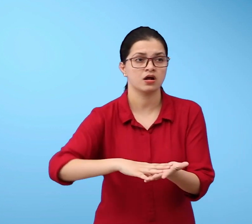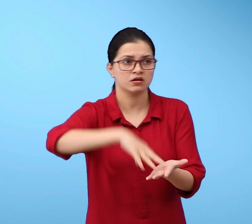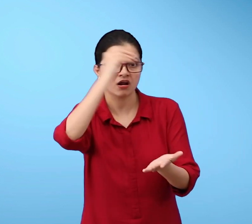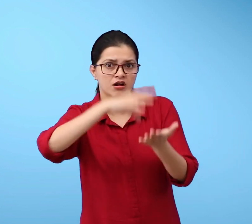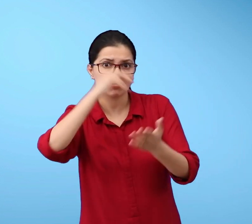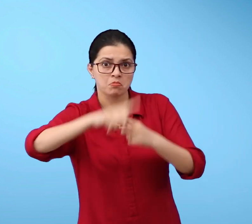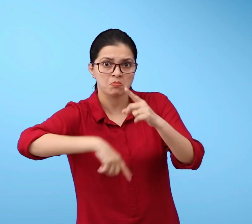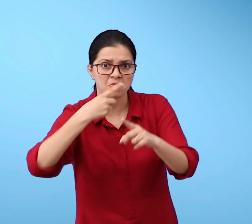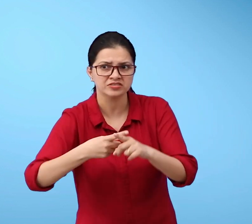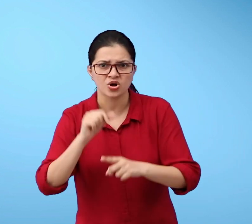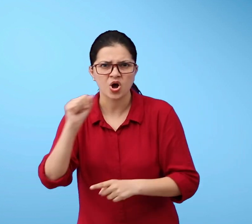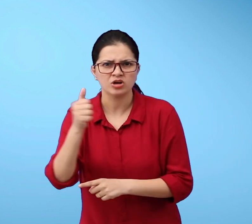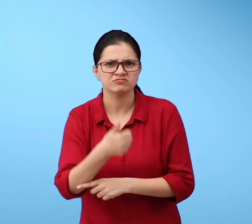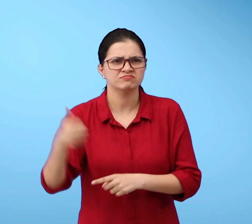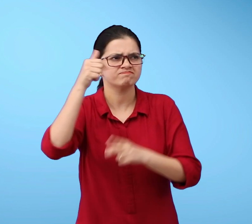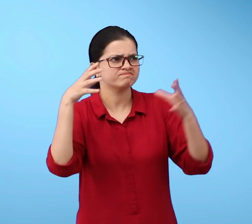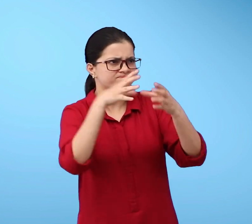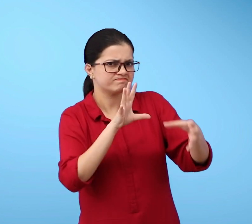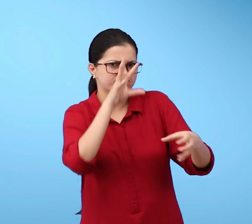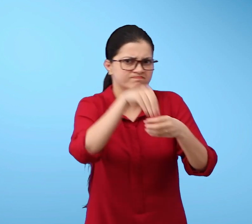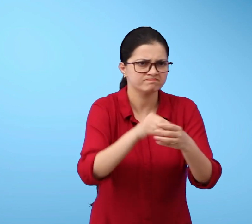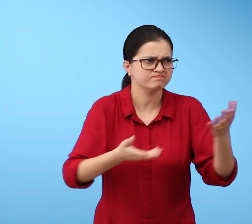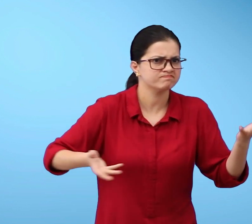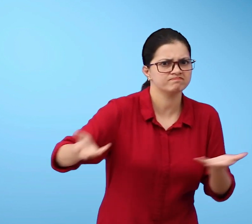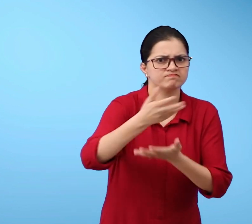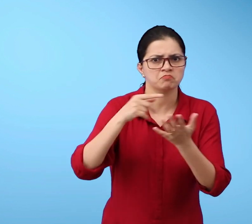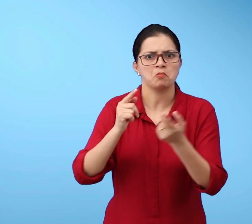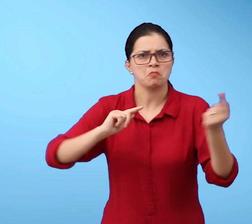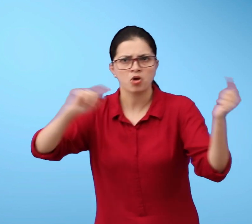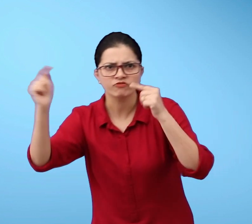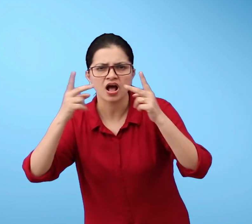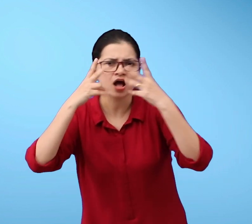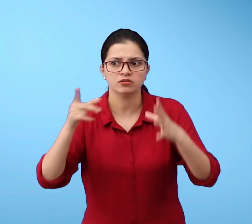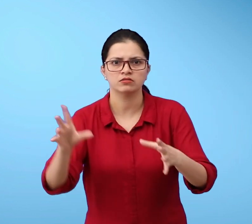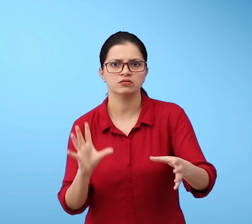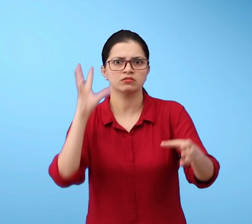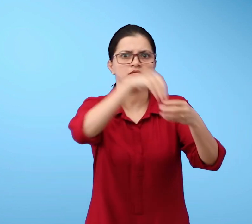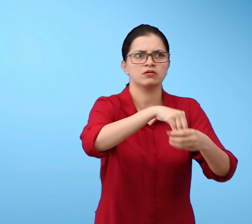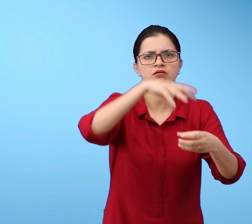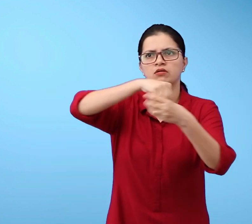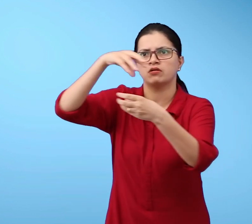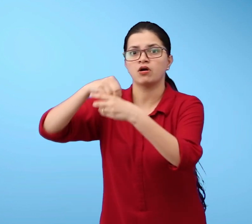who was famous for her learning and participated in debates held in royal courts.